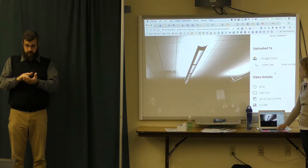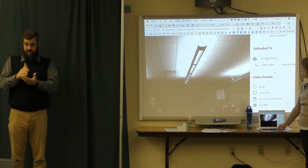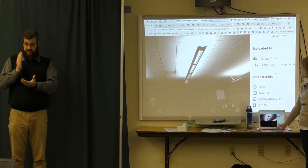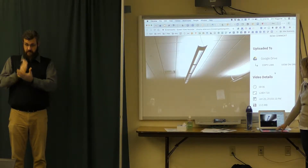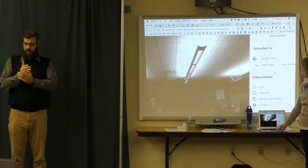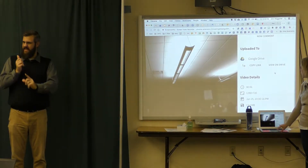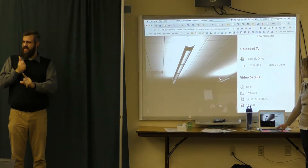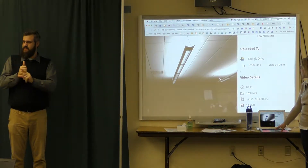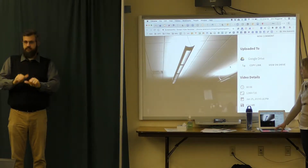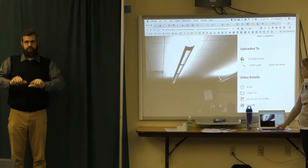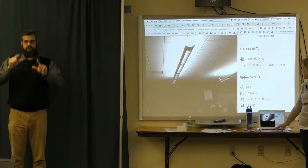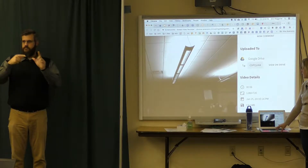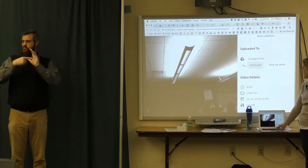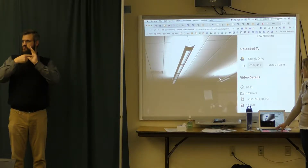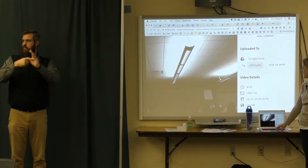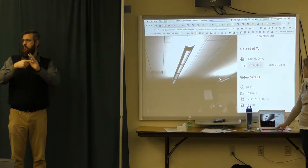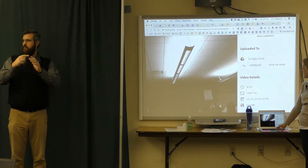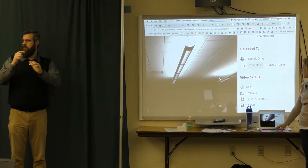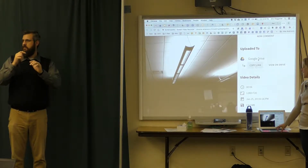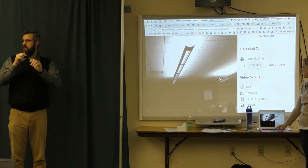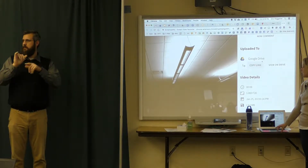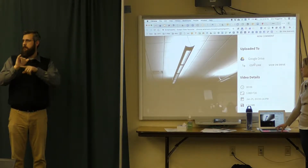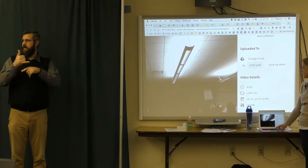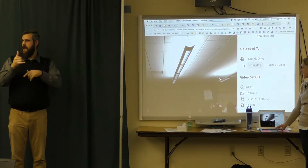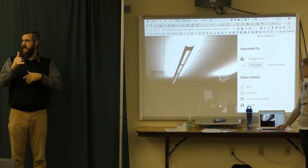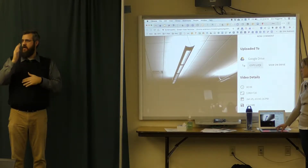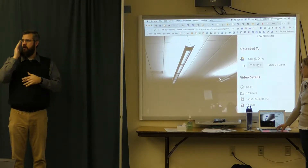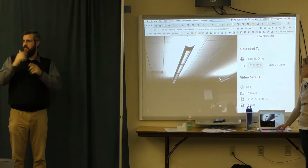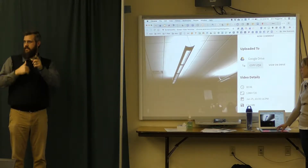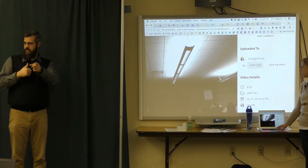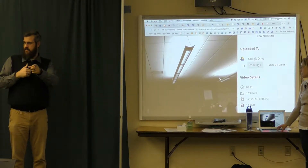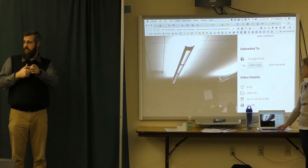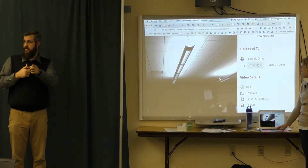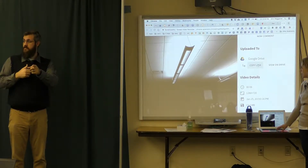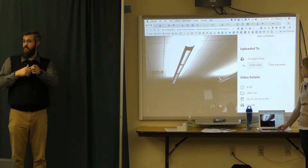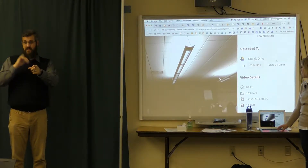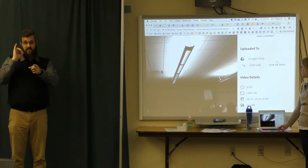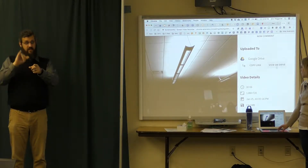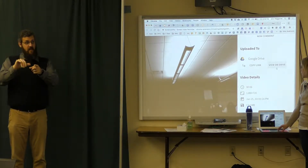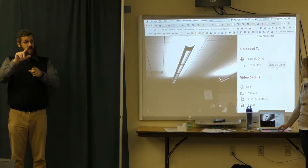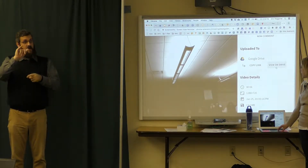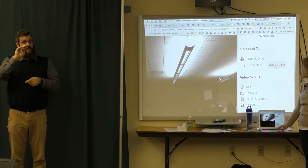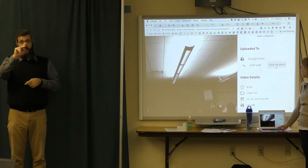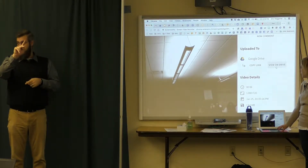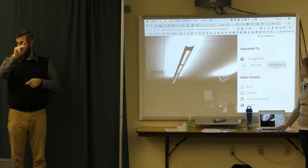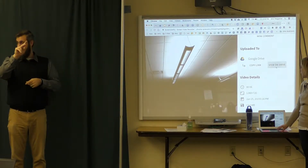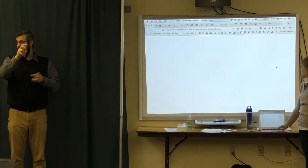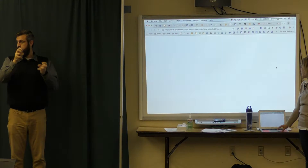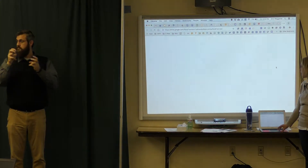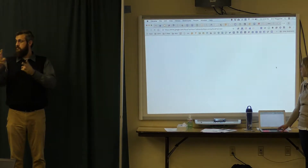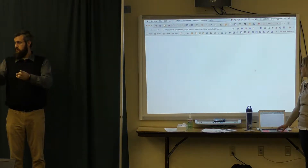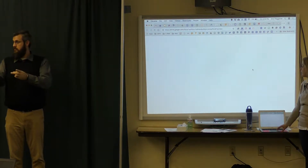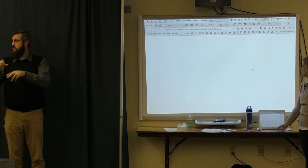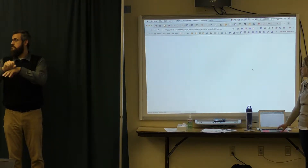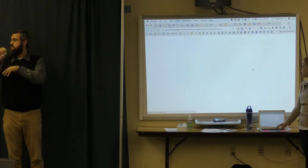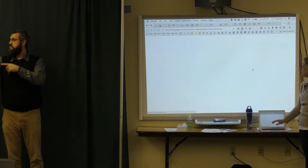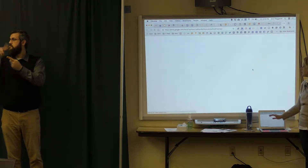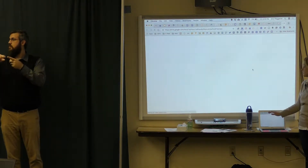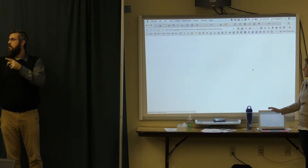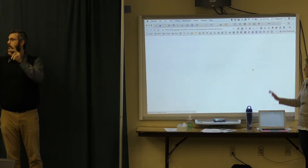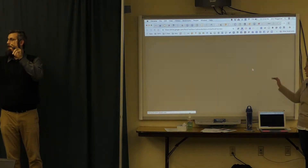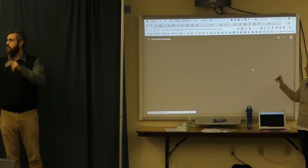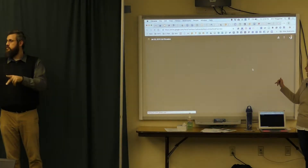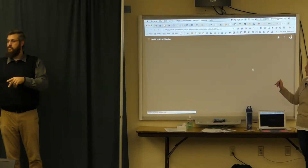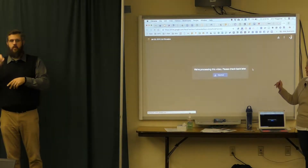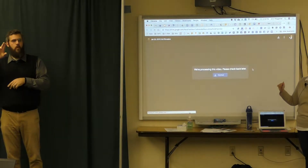Google Drive, and so you can just copy that link and email it to somebody, or you can like view on Drive and